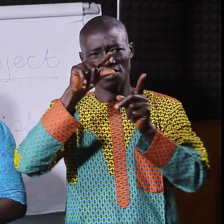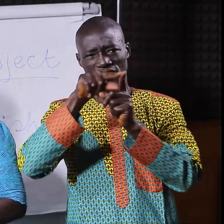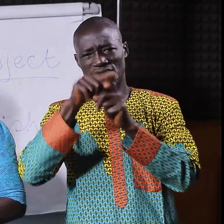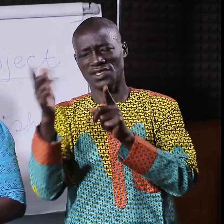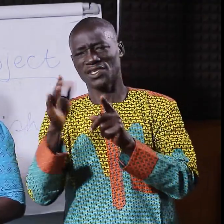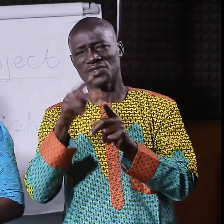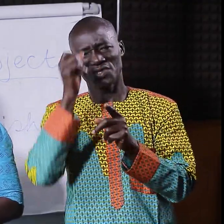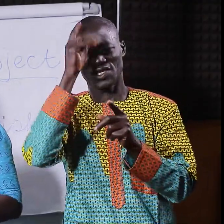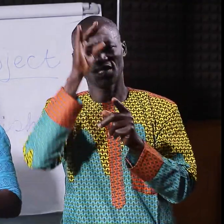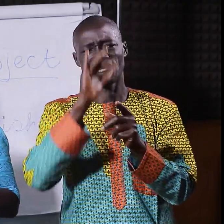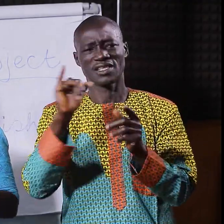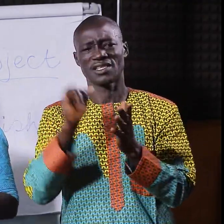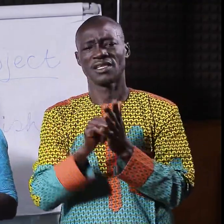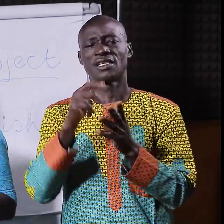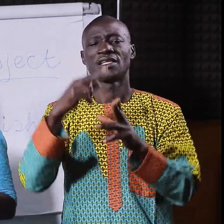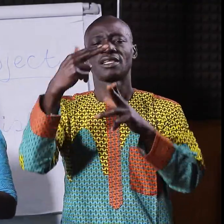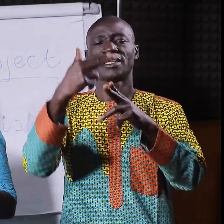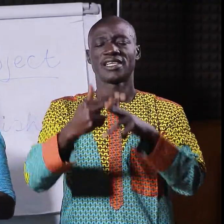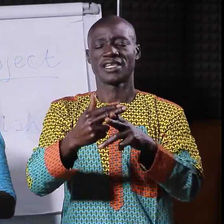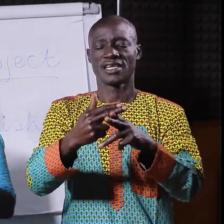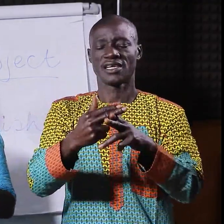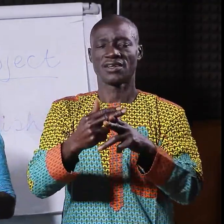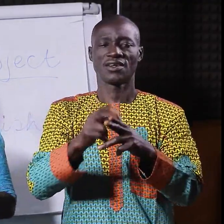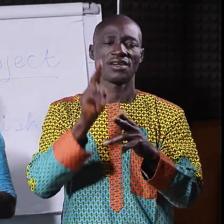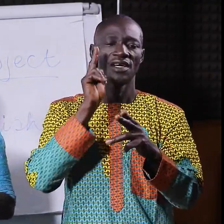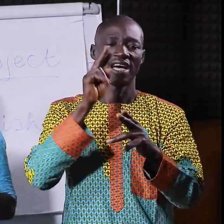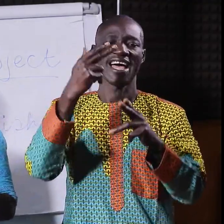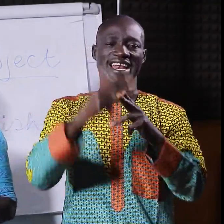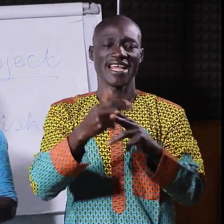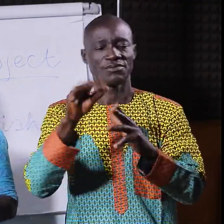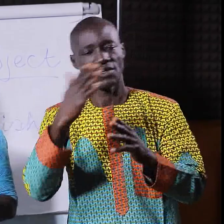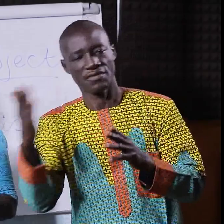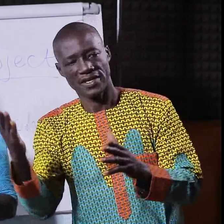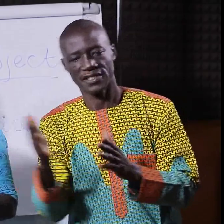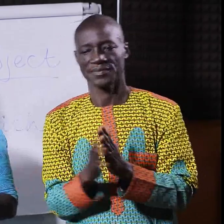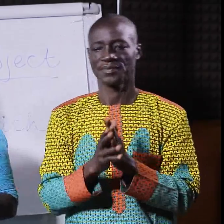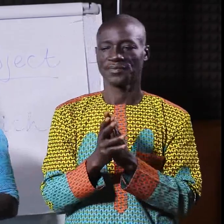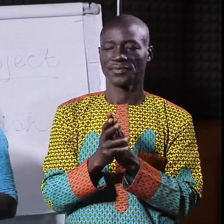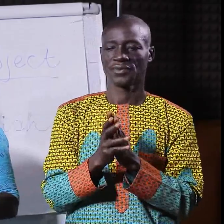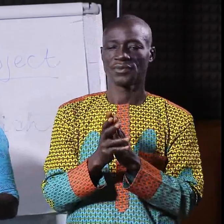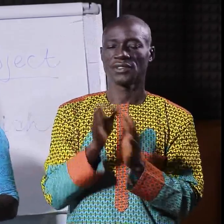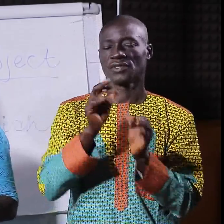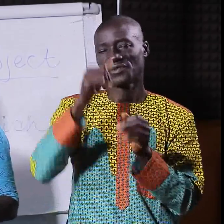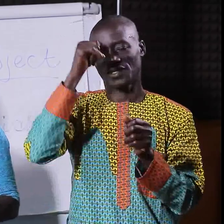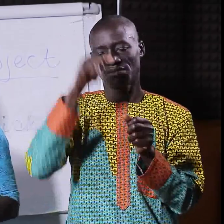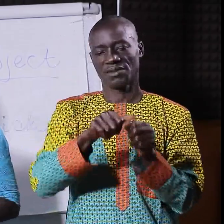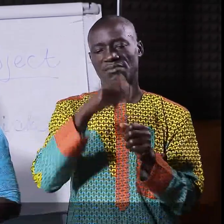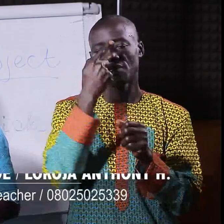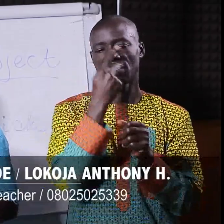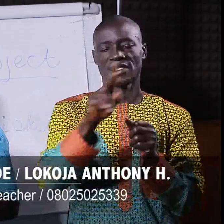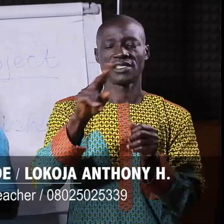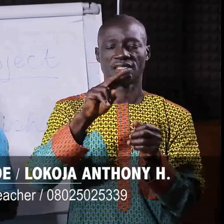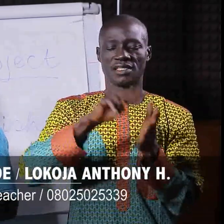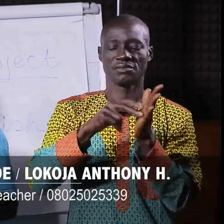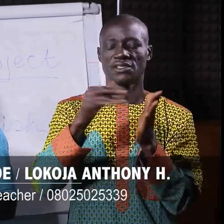words, you will understand that the nouns are names of things. If you remember the definition of